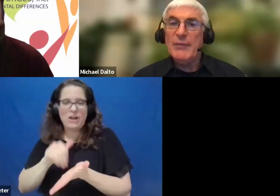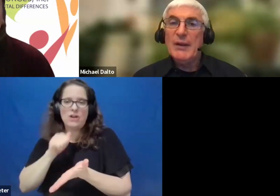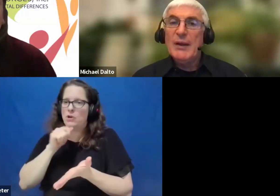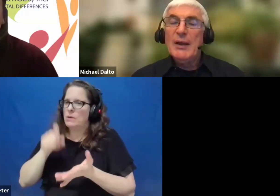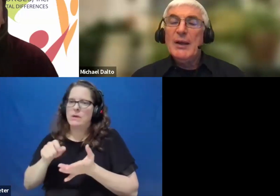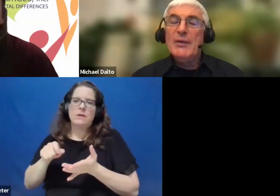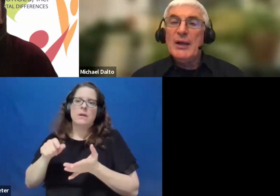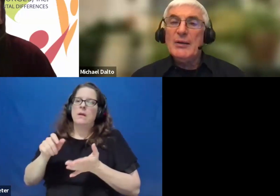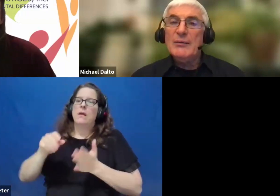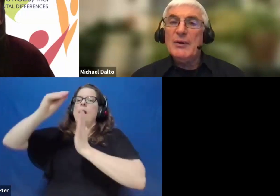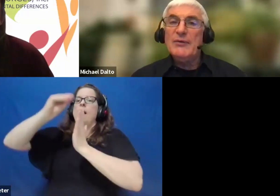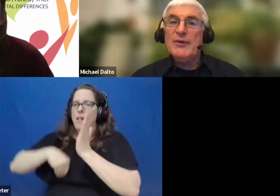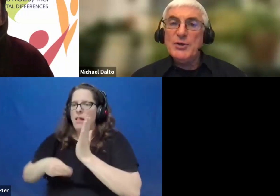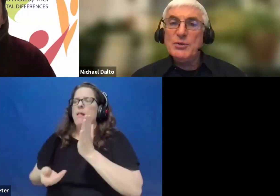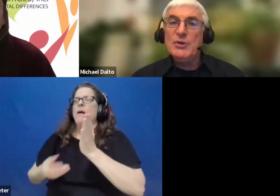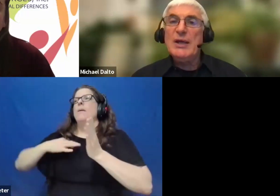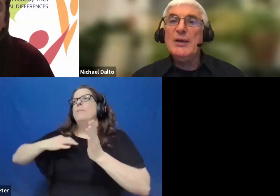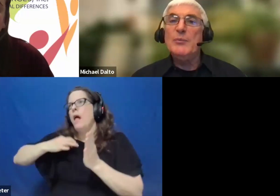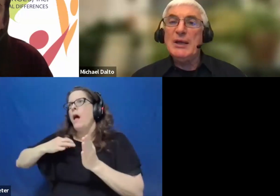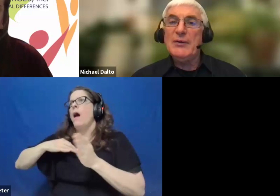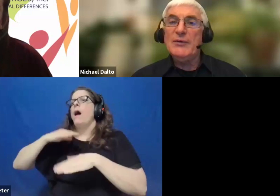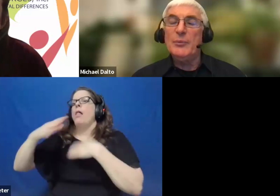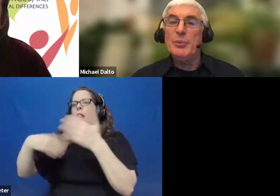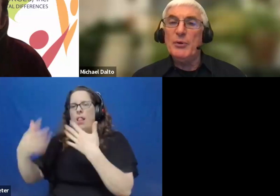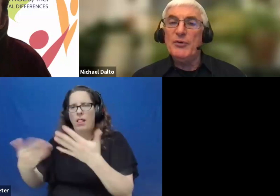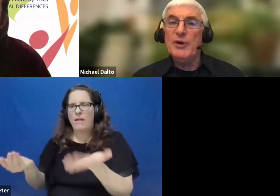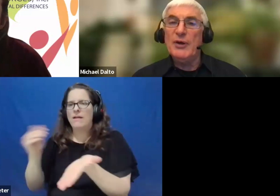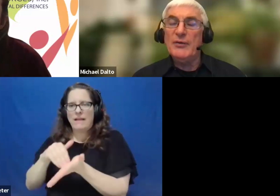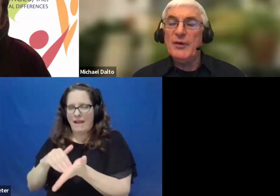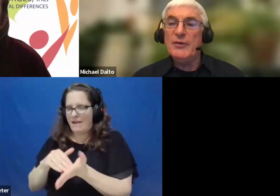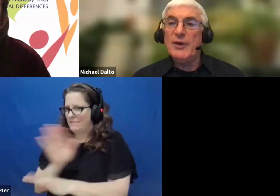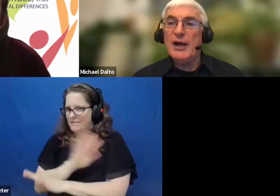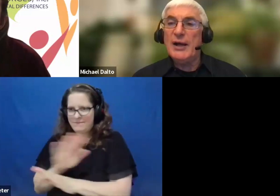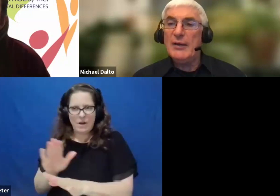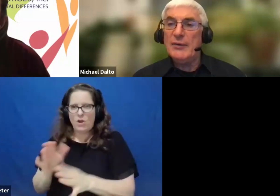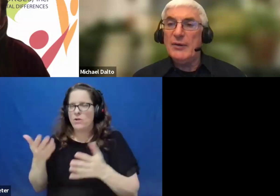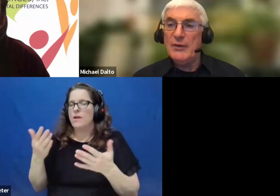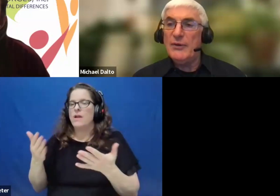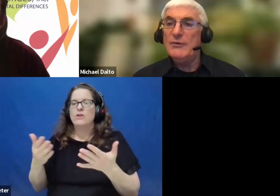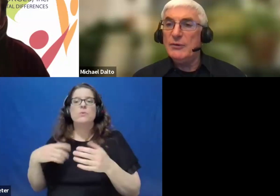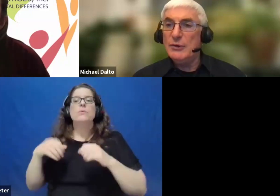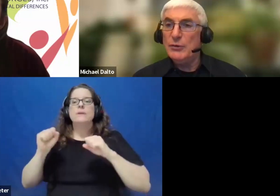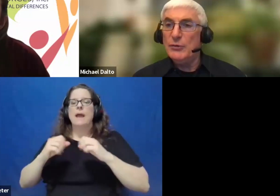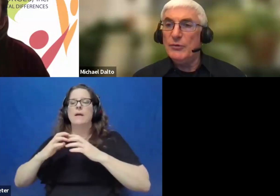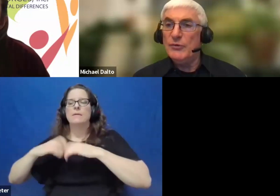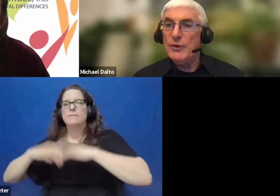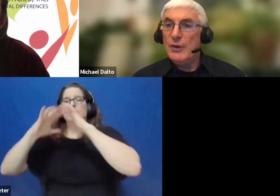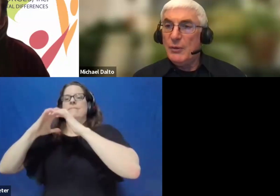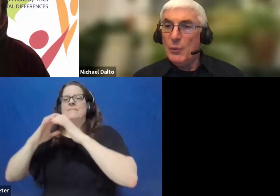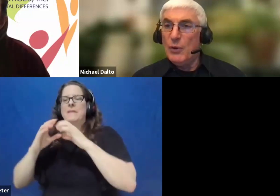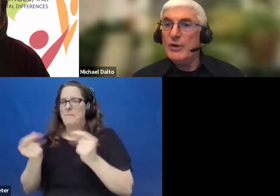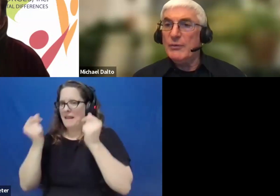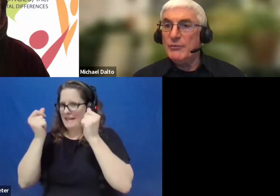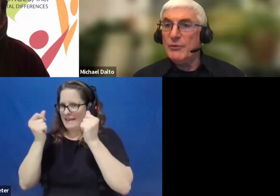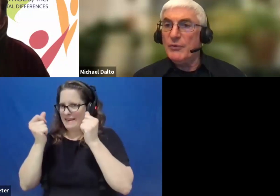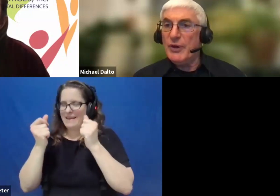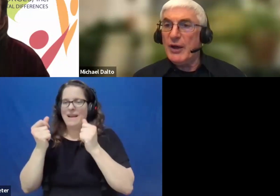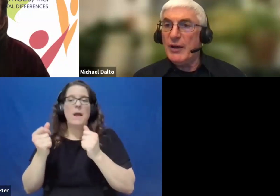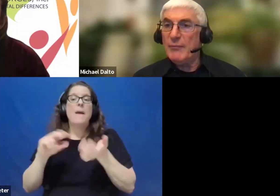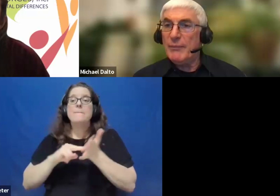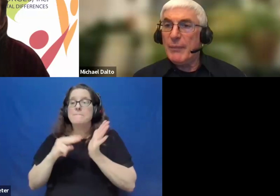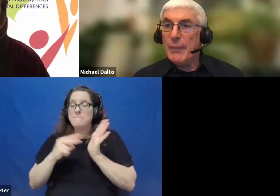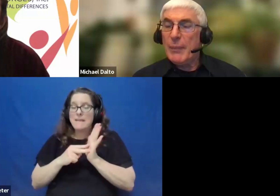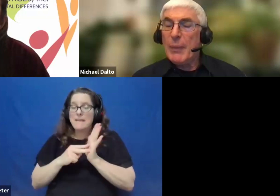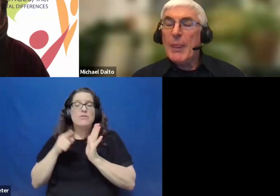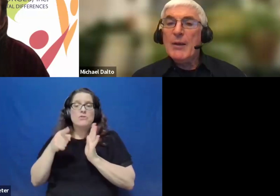net that essentially means that a person on SSI has nothing to lose working